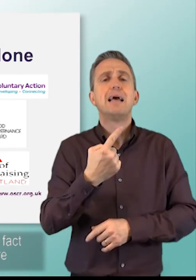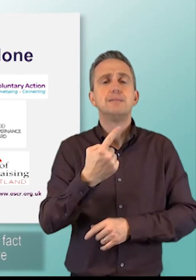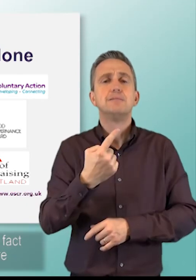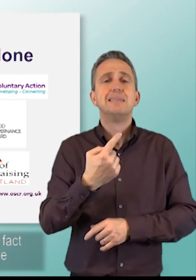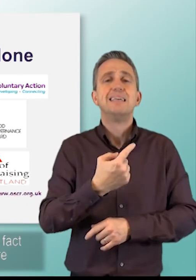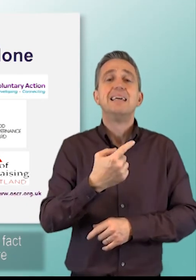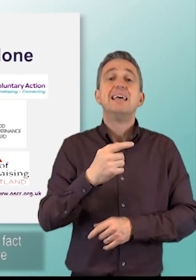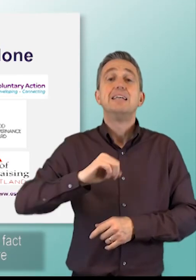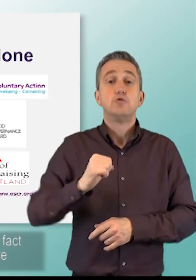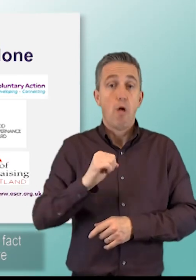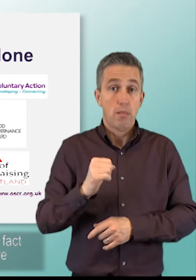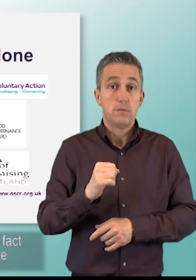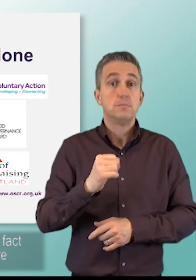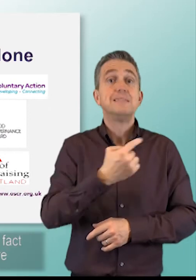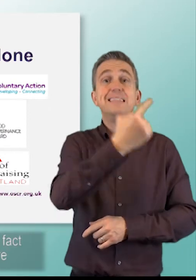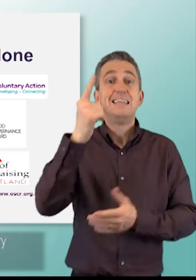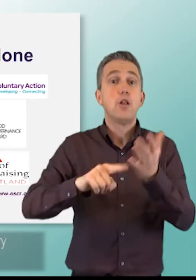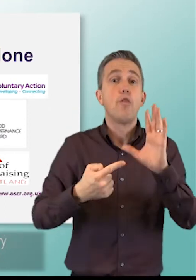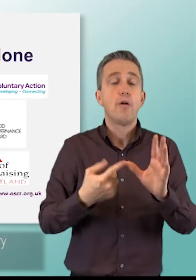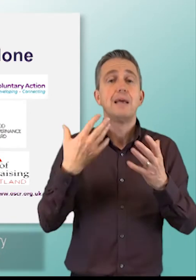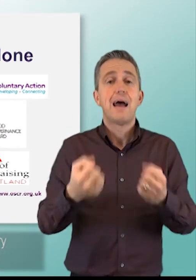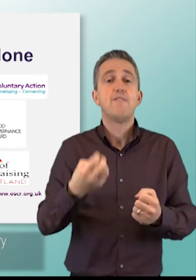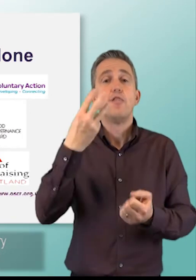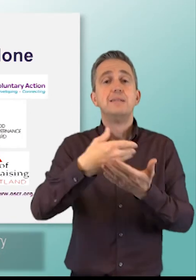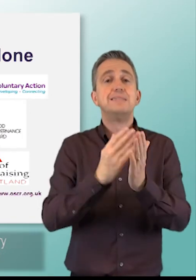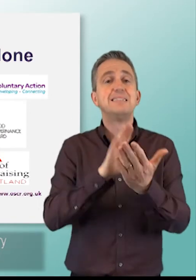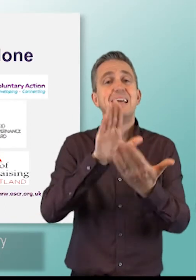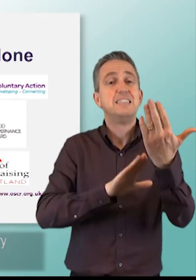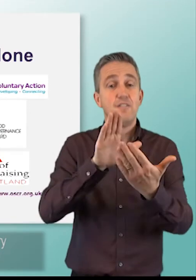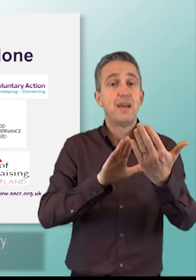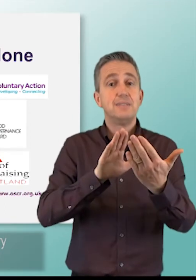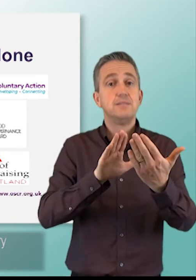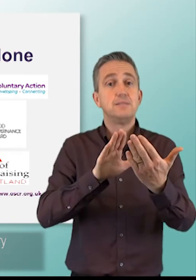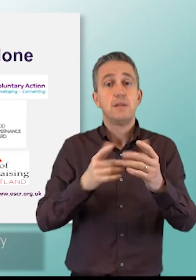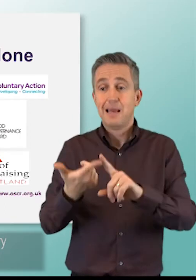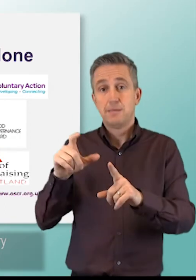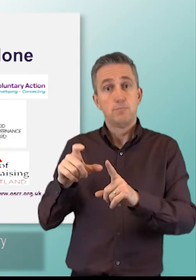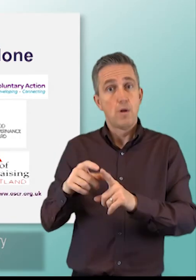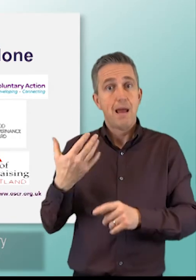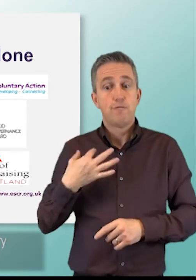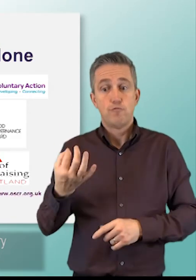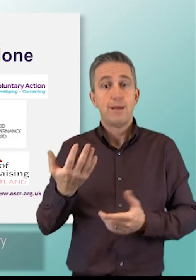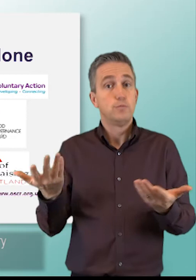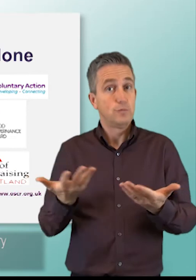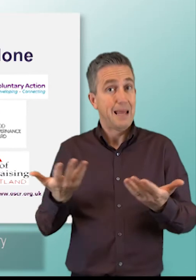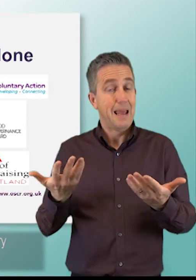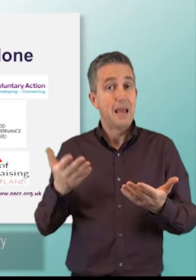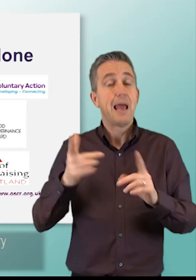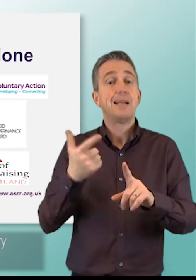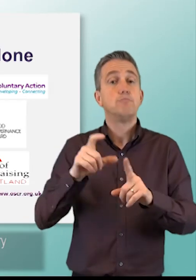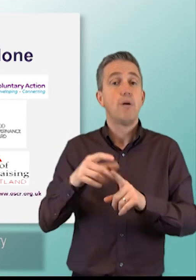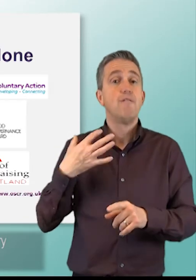the fact that in every local authority area in Scotland, there is what we call a third sector interface organisation. Edinburgh is represented here today